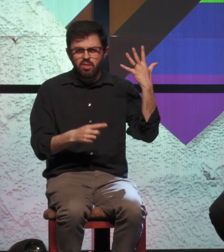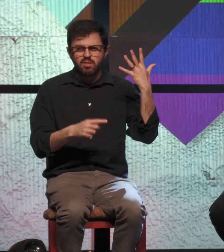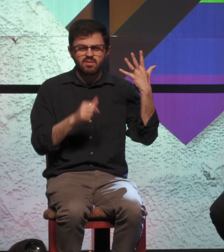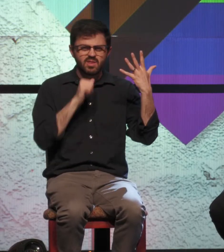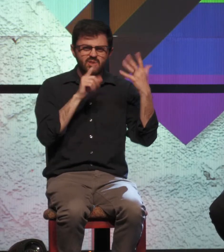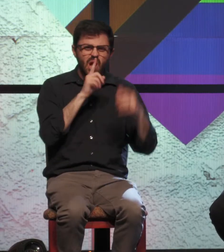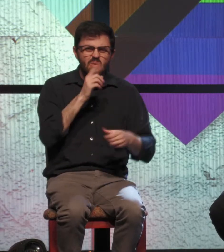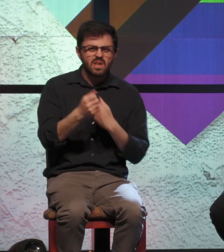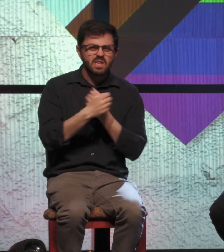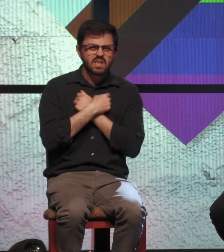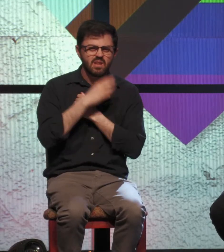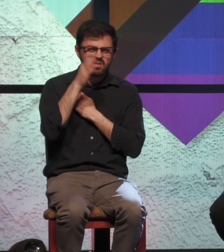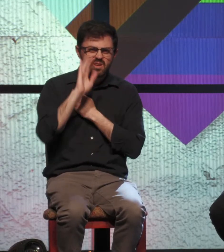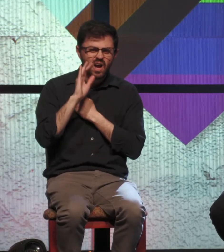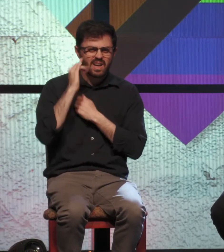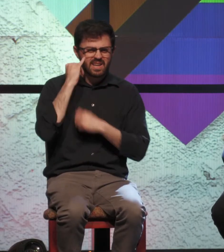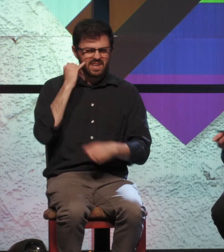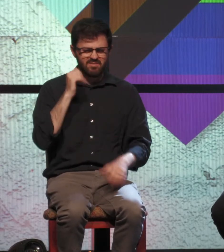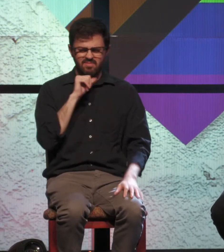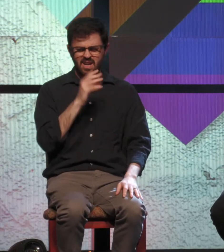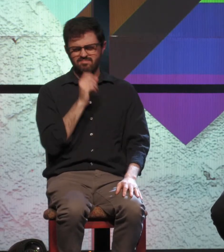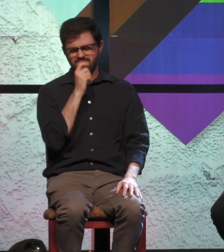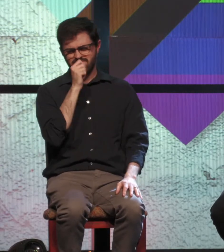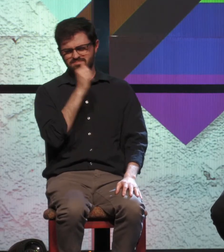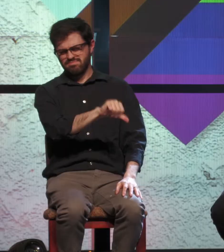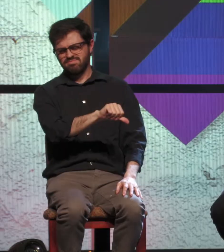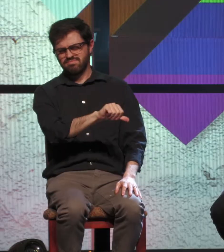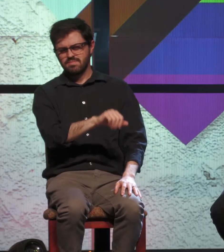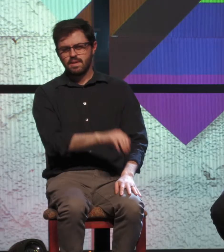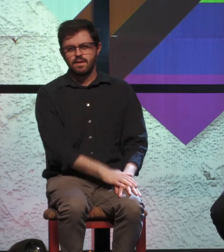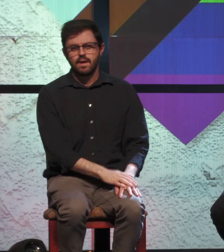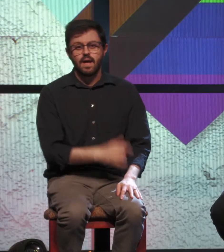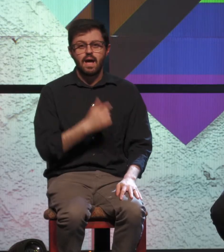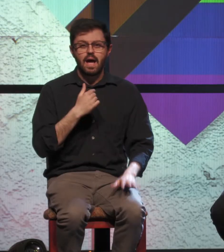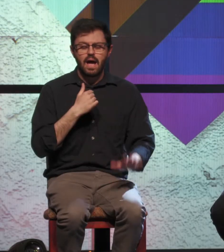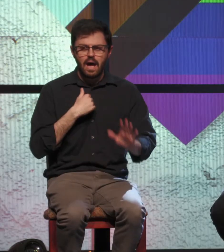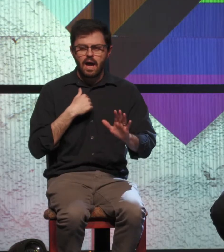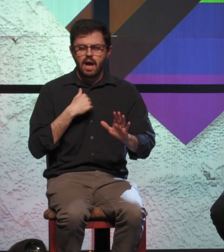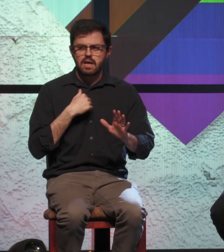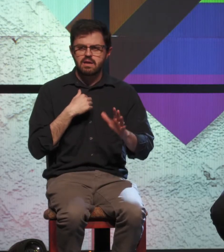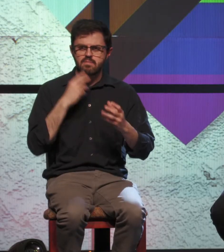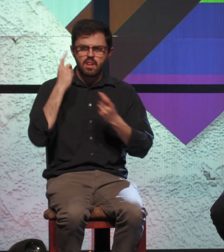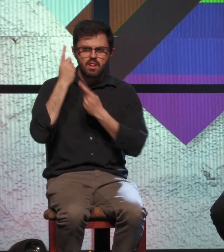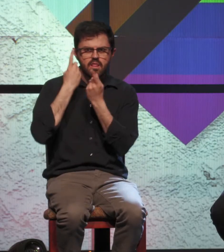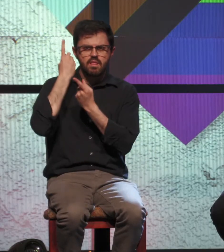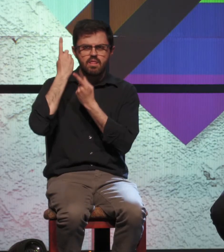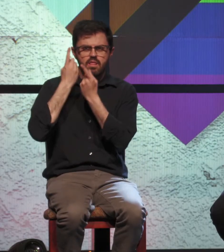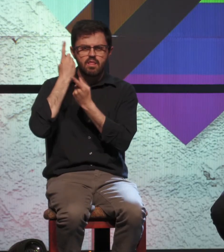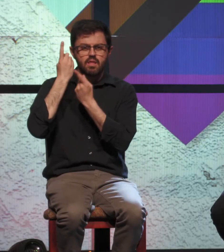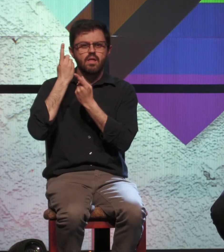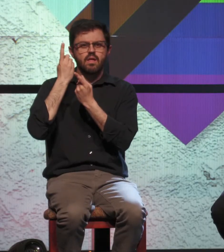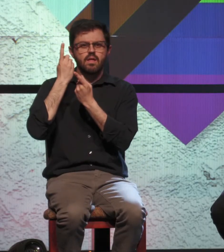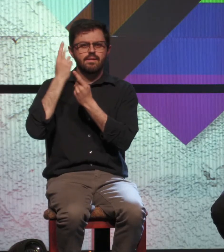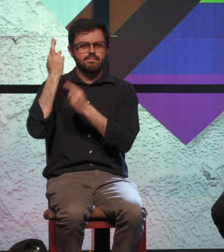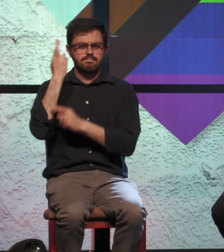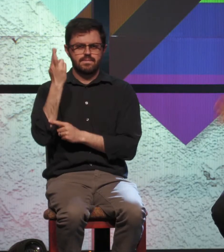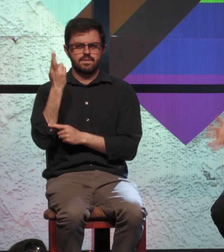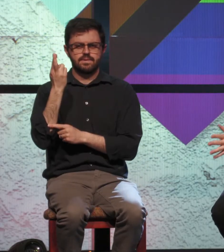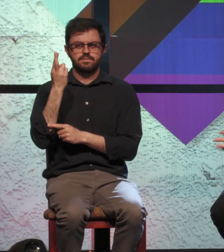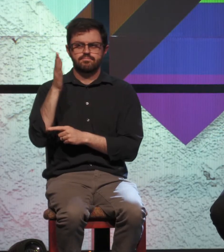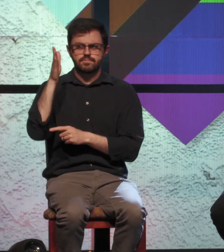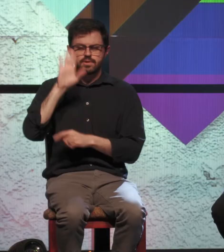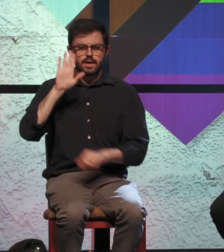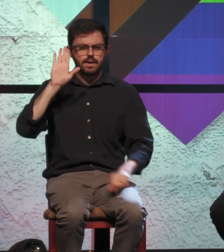God. And I've just come to believe that God is good, and that if God so loved